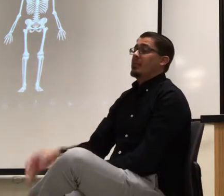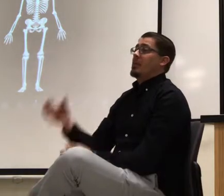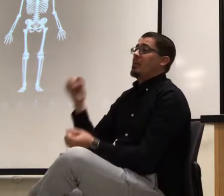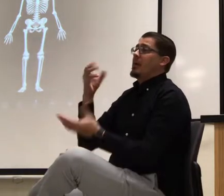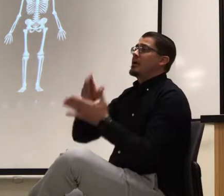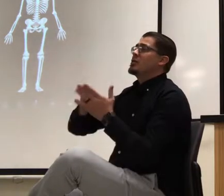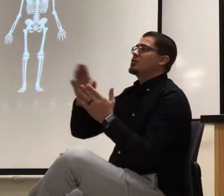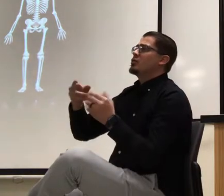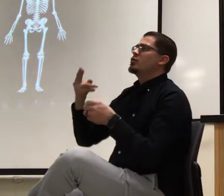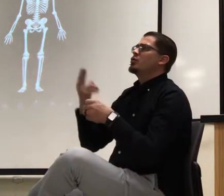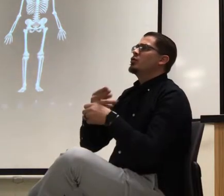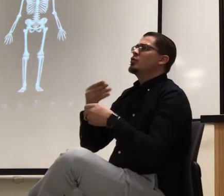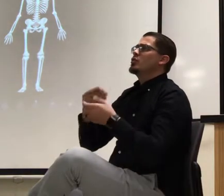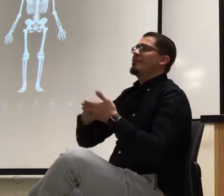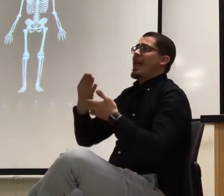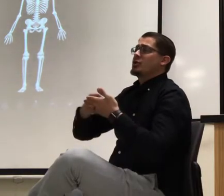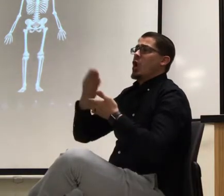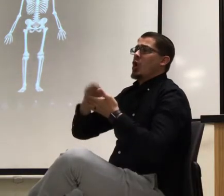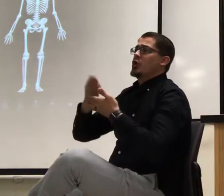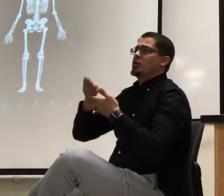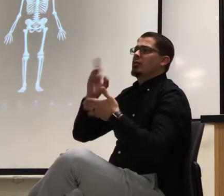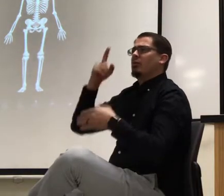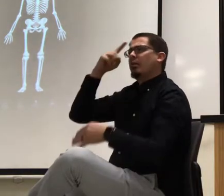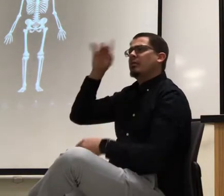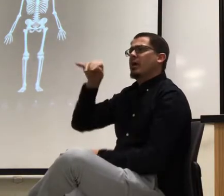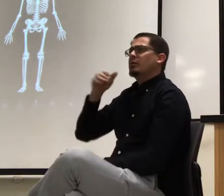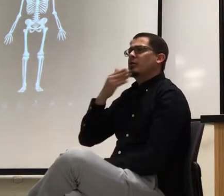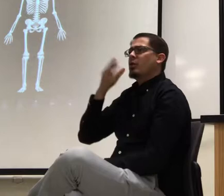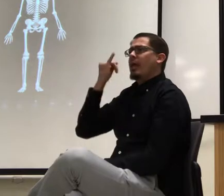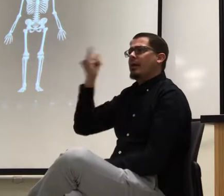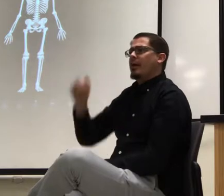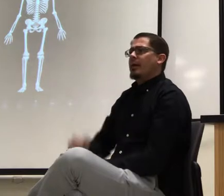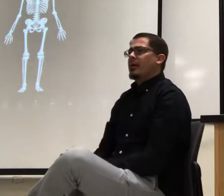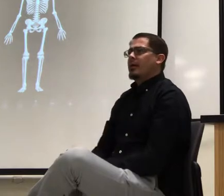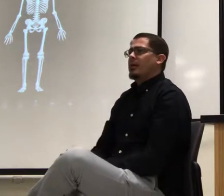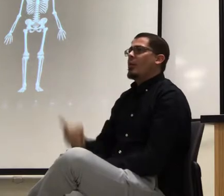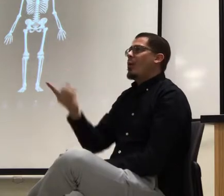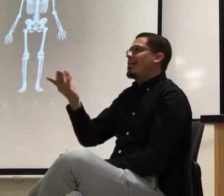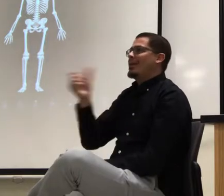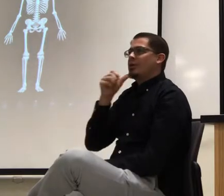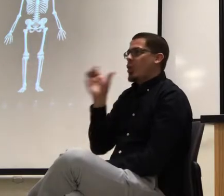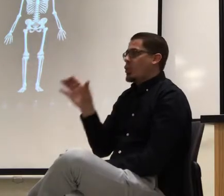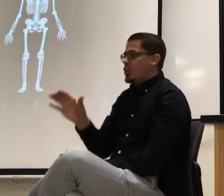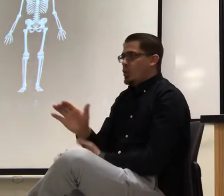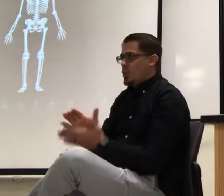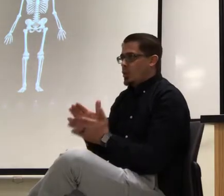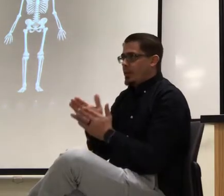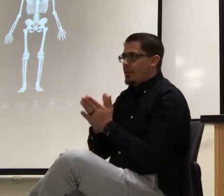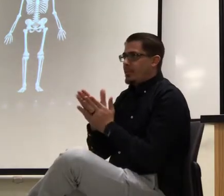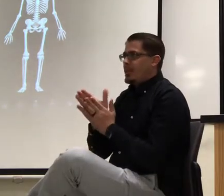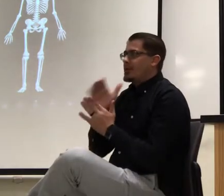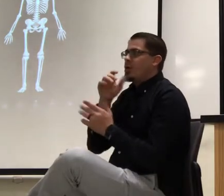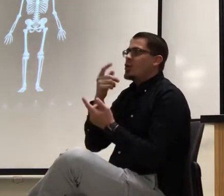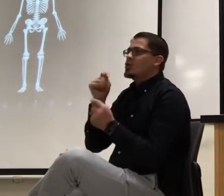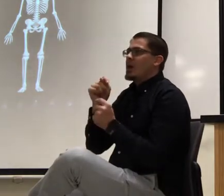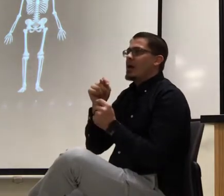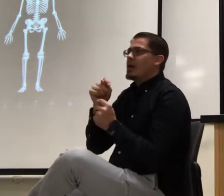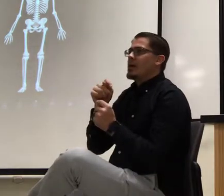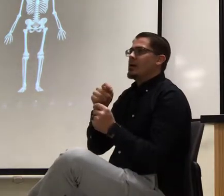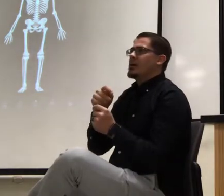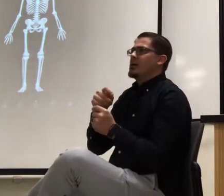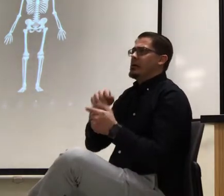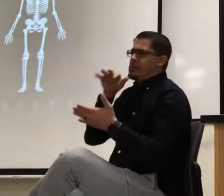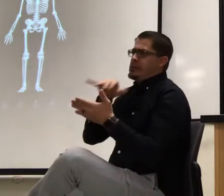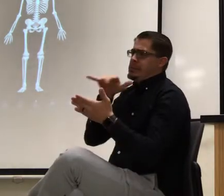like to use flashcards to study muscles, and I think that's okay. The one thing you don't want to do is you don't want to like just try to brute